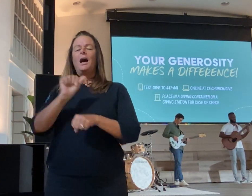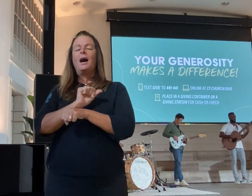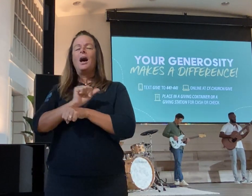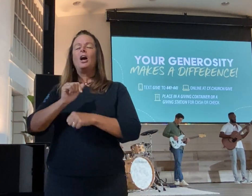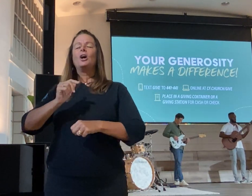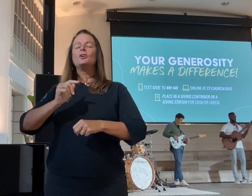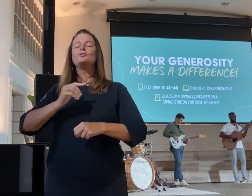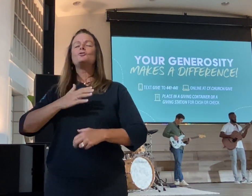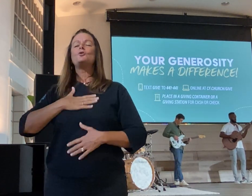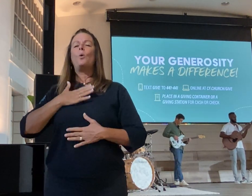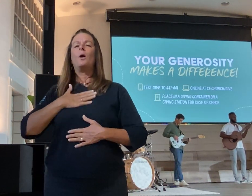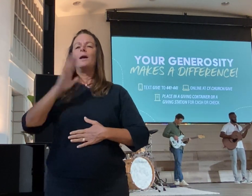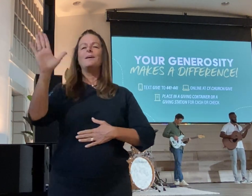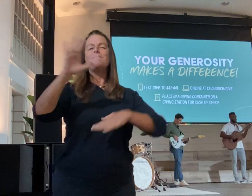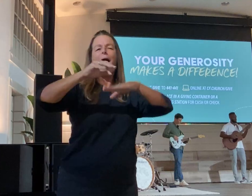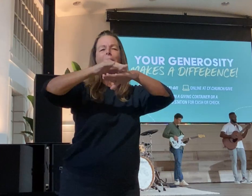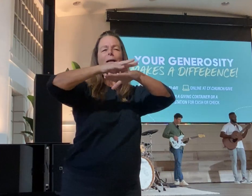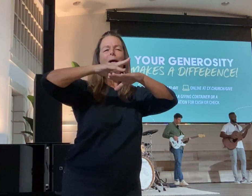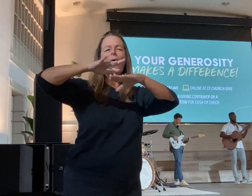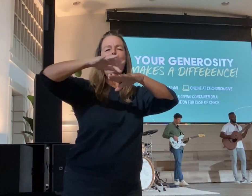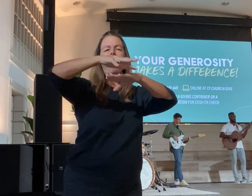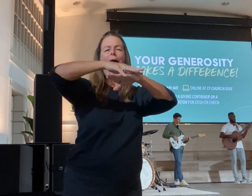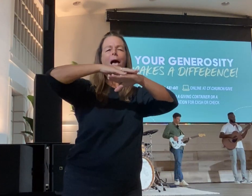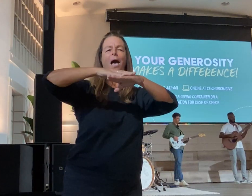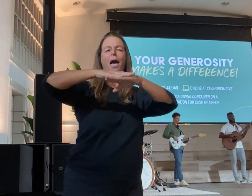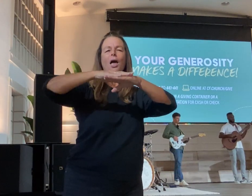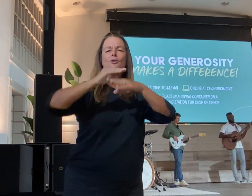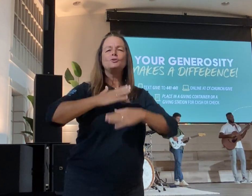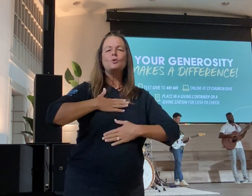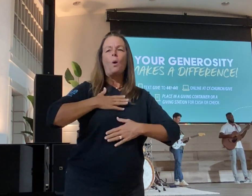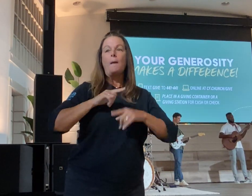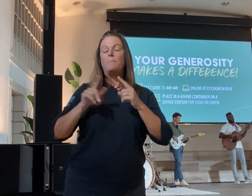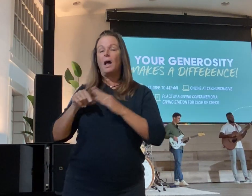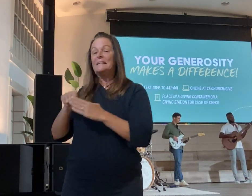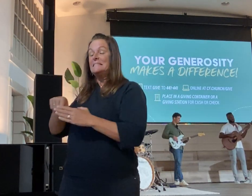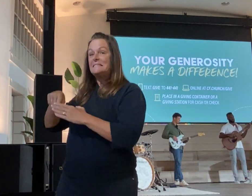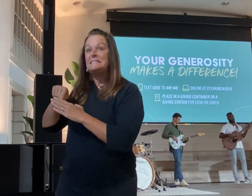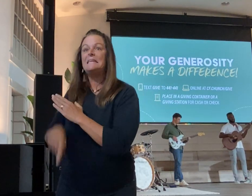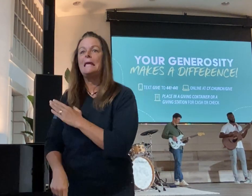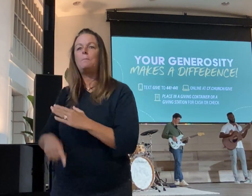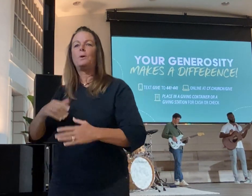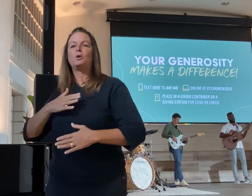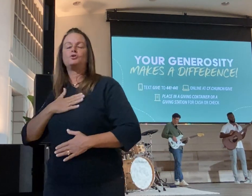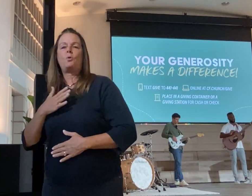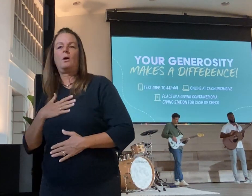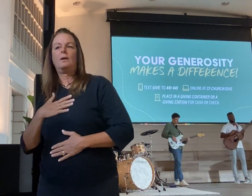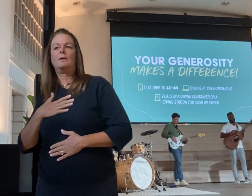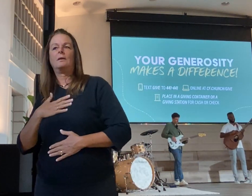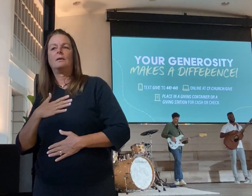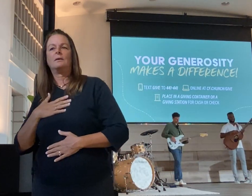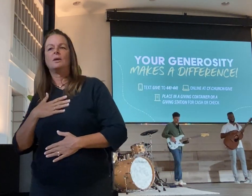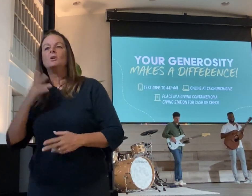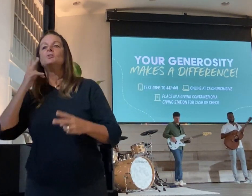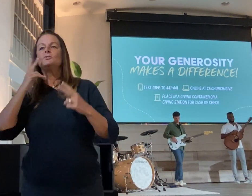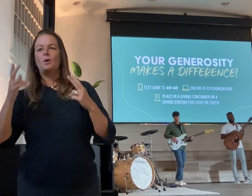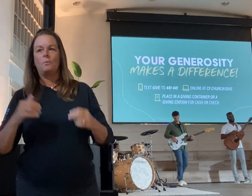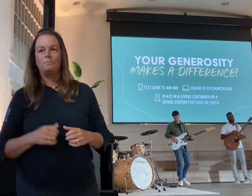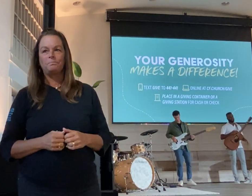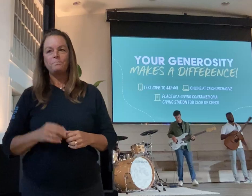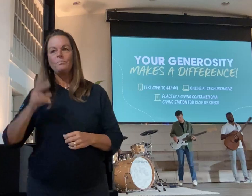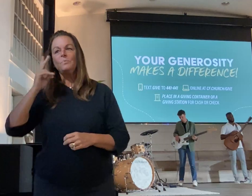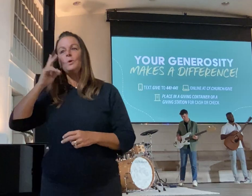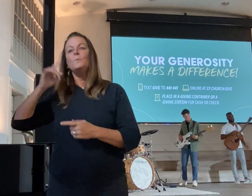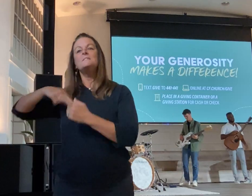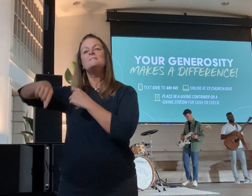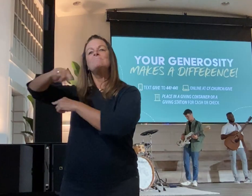invite our auditorium host to come forward, and there are several ways that you can give here at Christ Fellowship. They're on the screen behind here when the bucket's